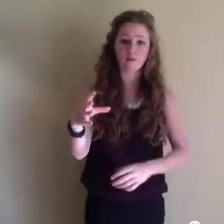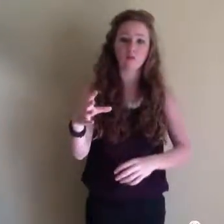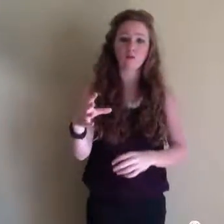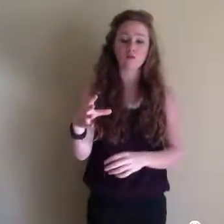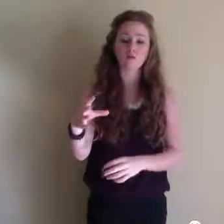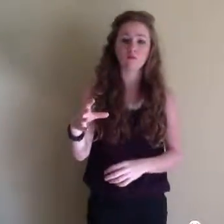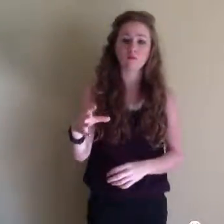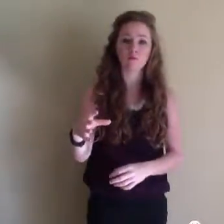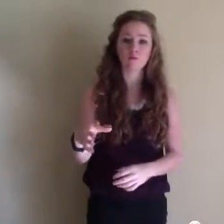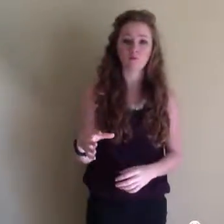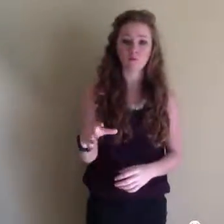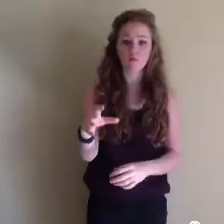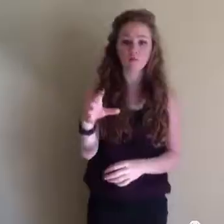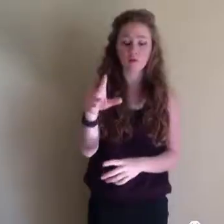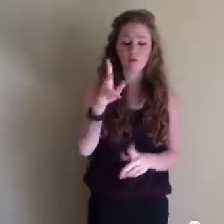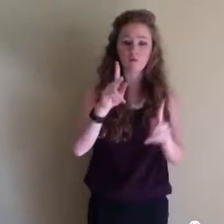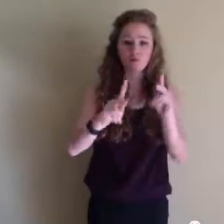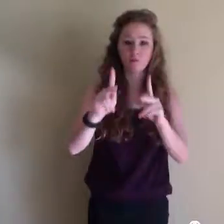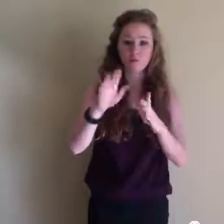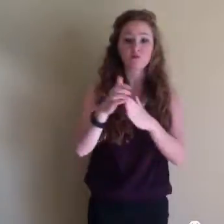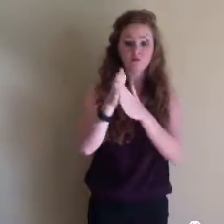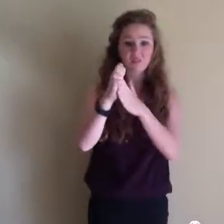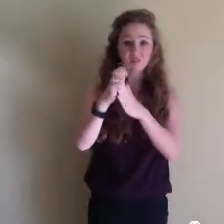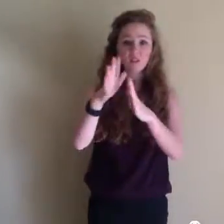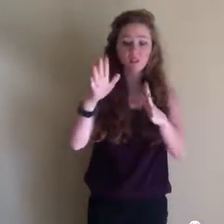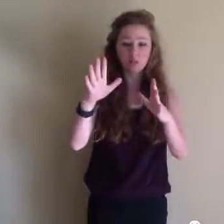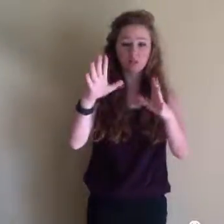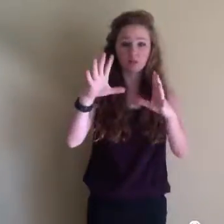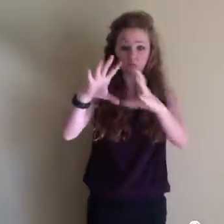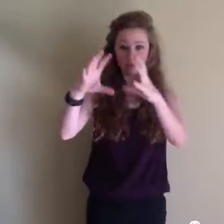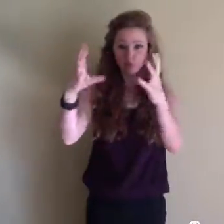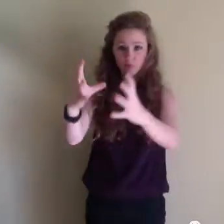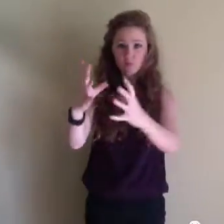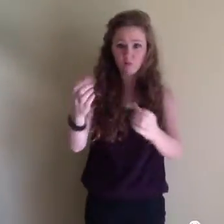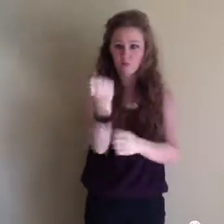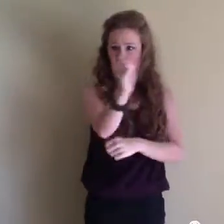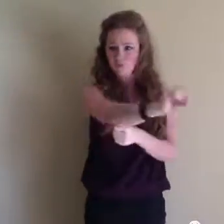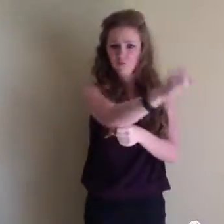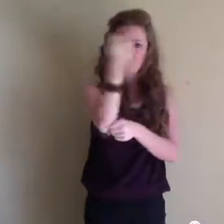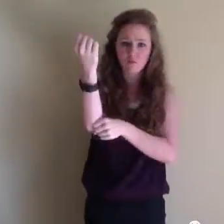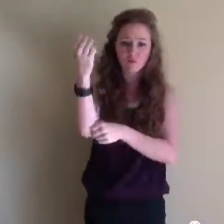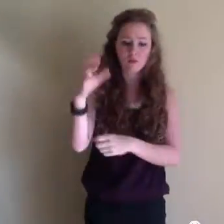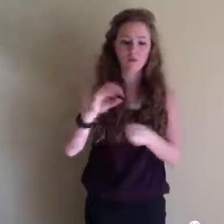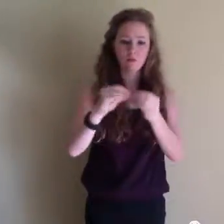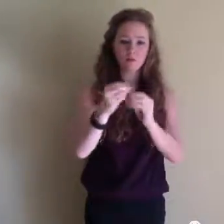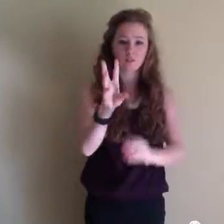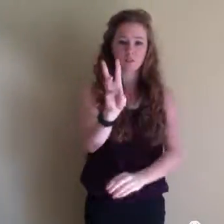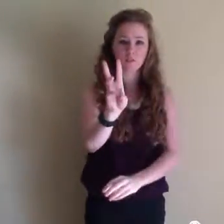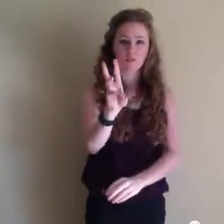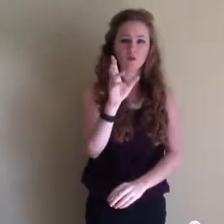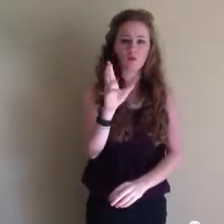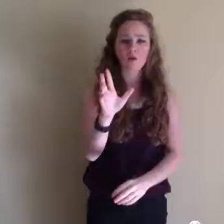So the Sons of Liberty were a group of people who kind of led the revolt.